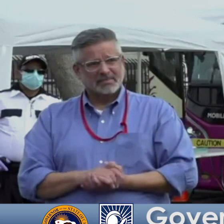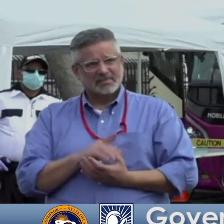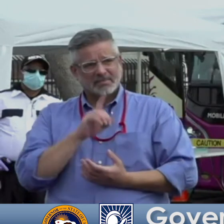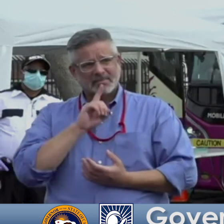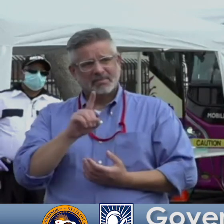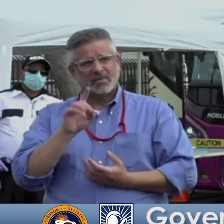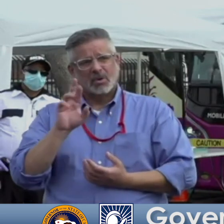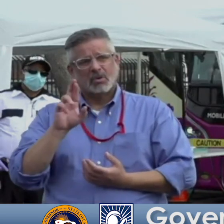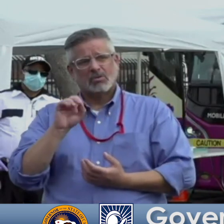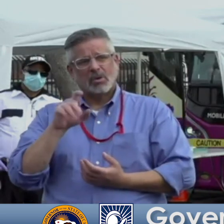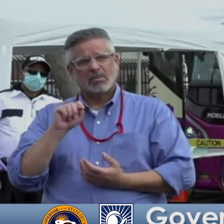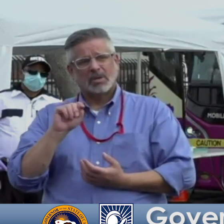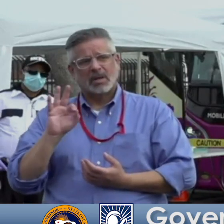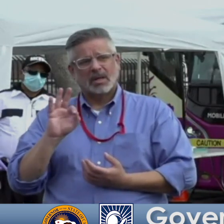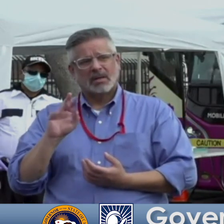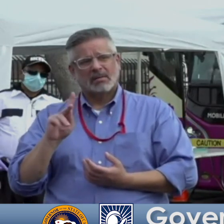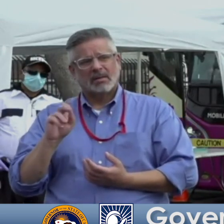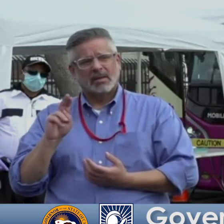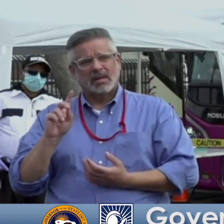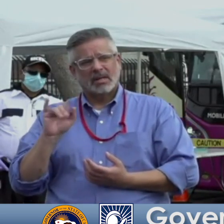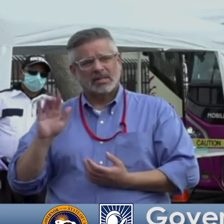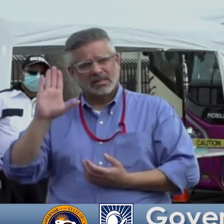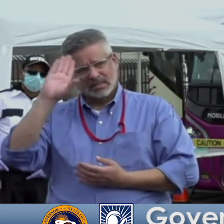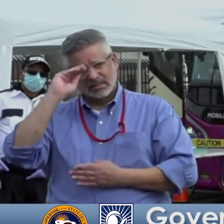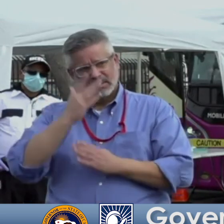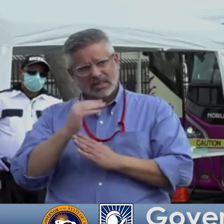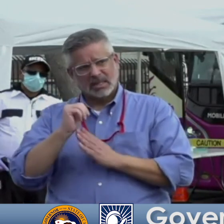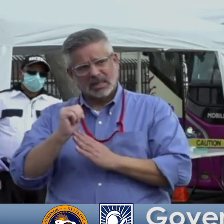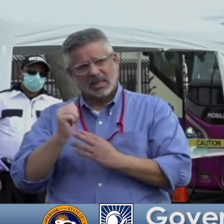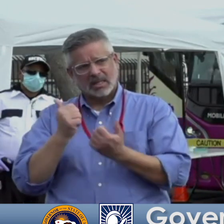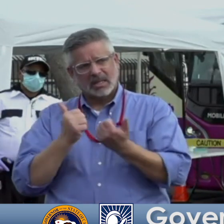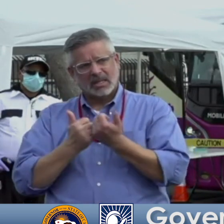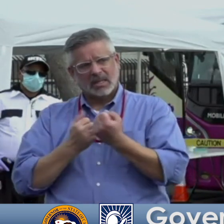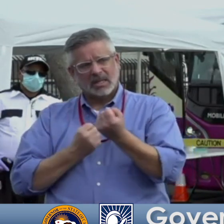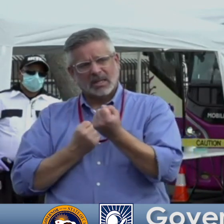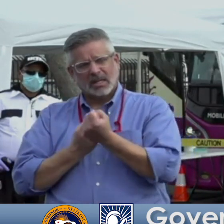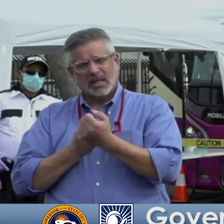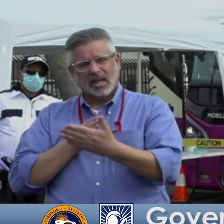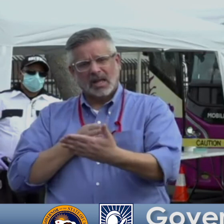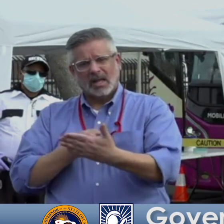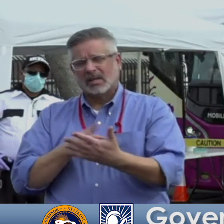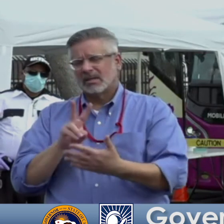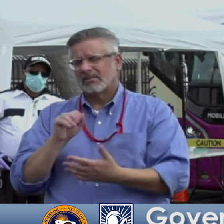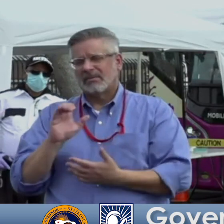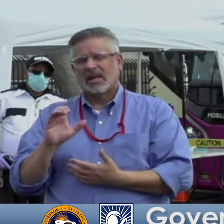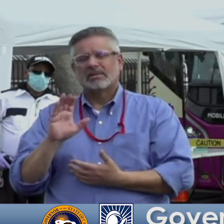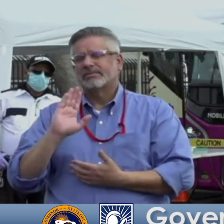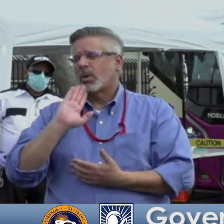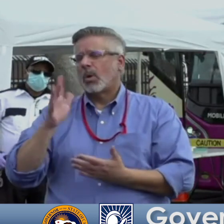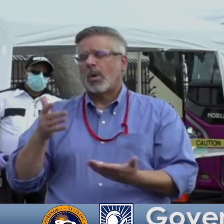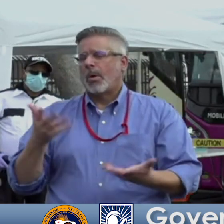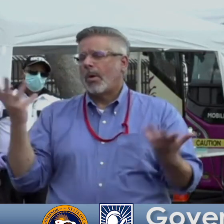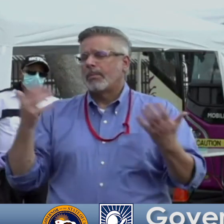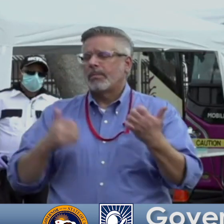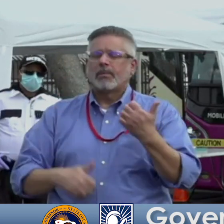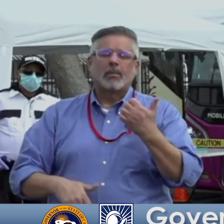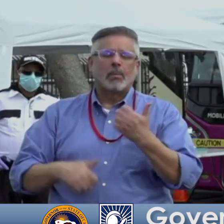Robert F. Kennedy, his son, is leading the campaign against vaccination? No, not when the overwhelming